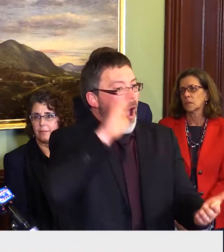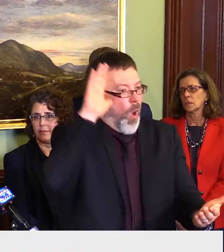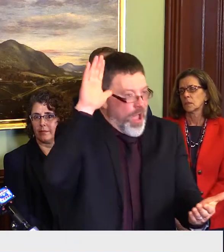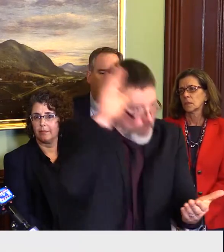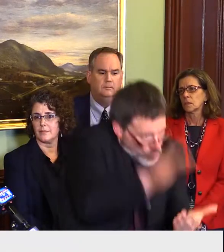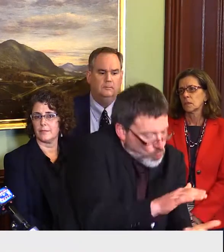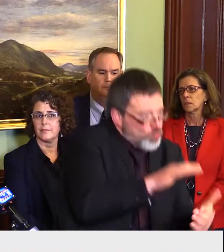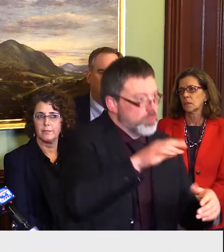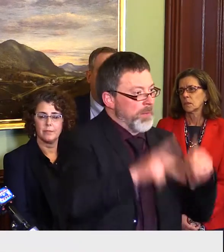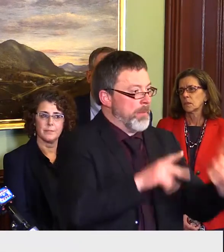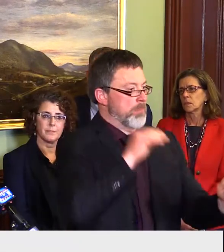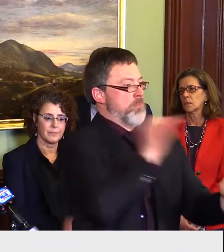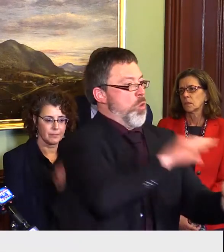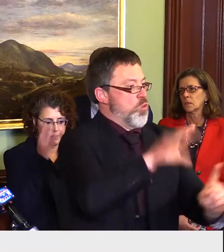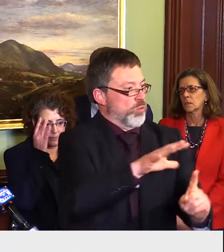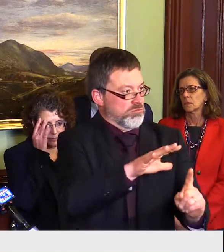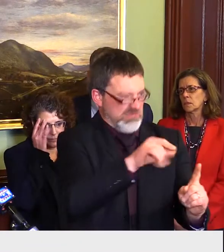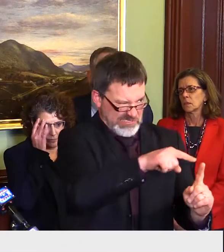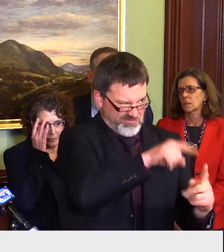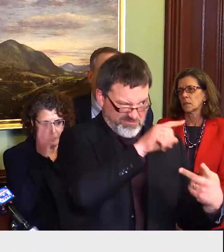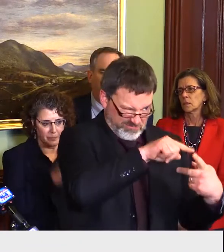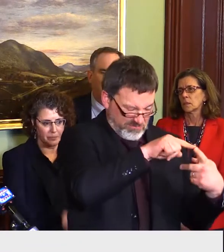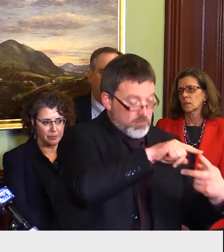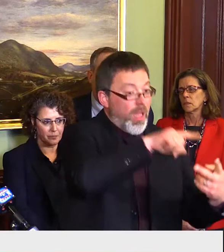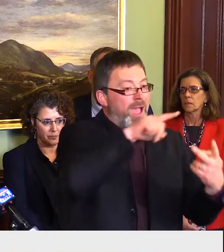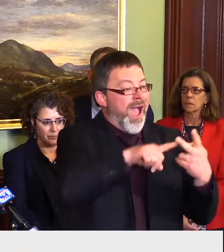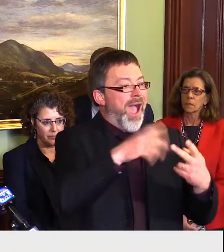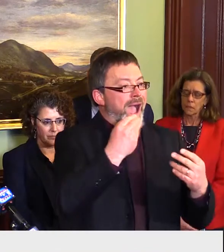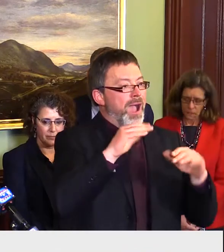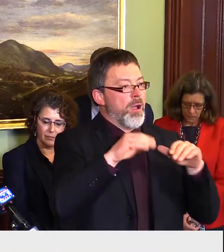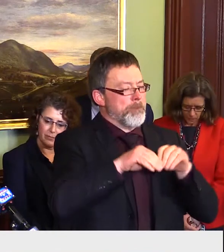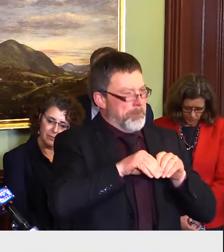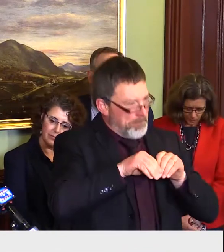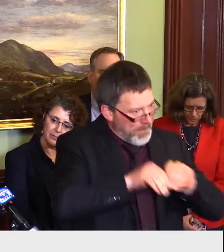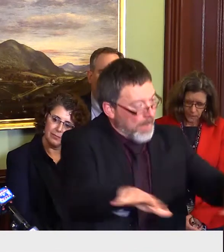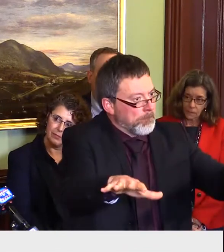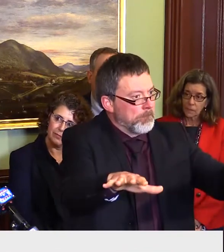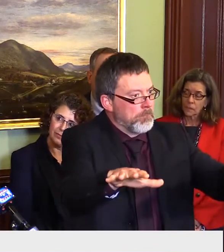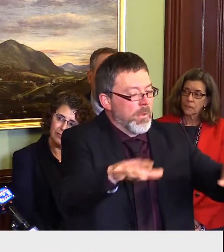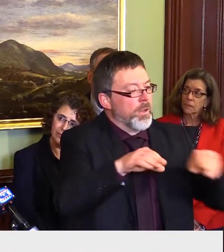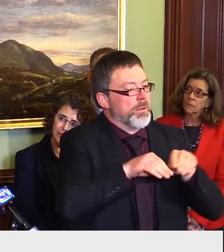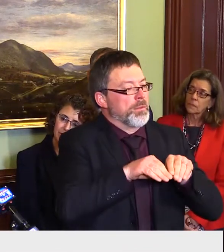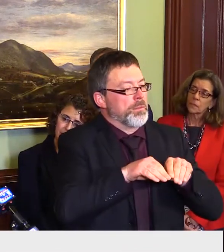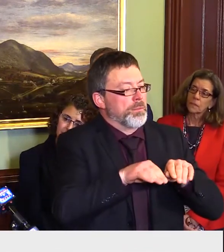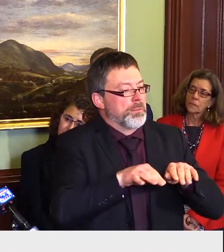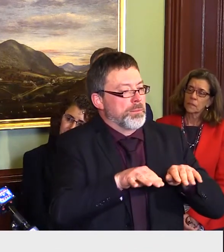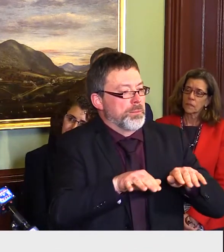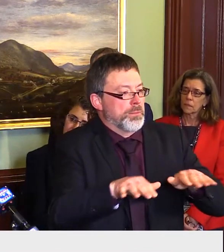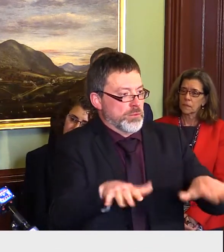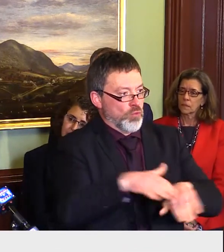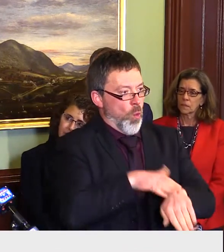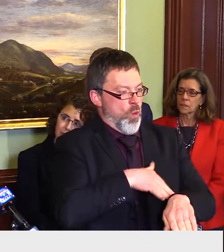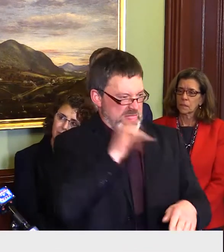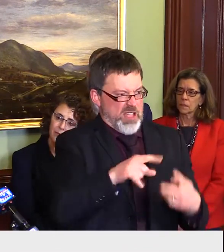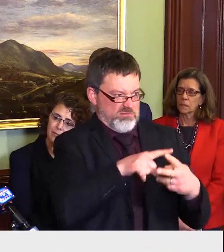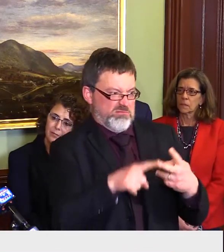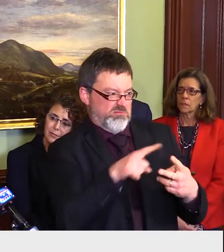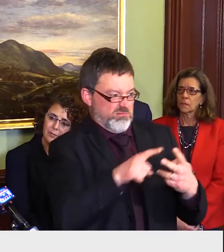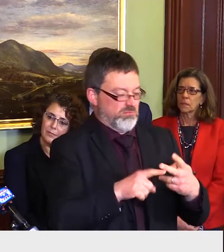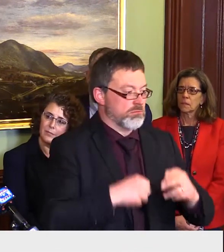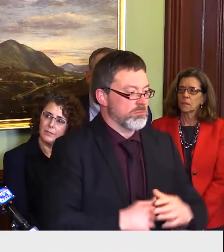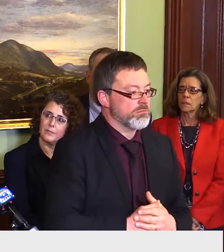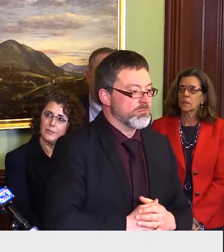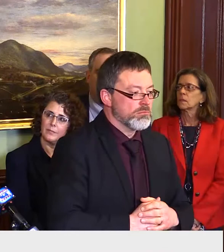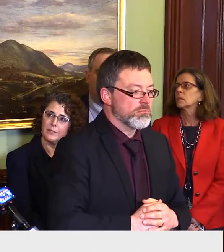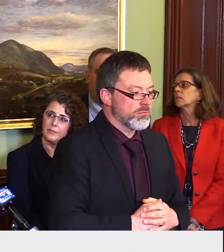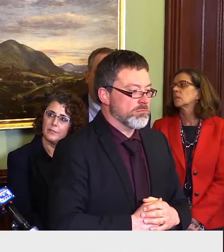healthcare workforce. So I'm going to illustrate this with a picture, because I think it's worth a thousand words, and